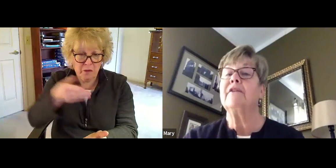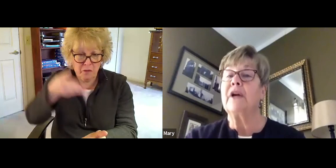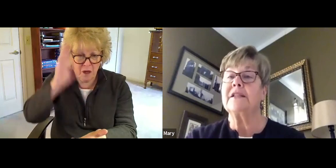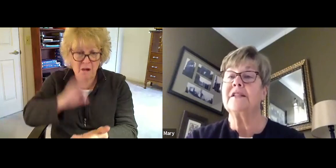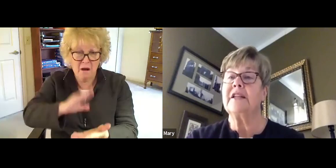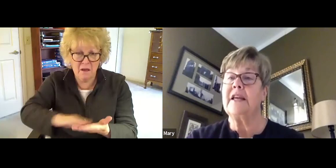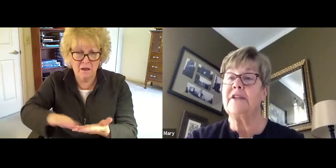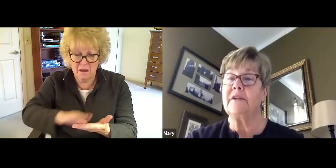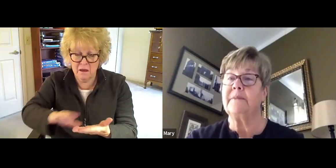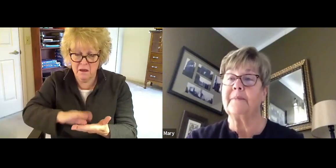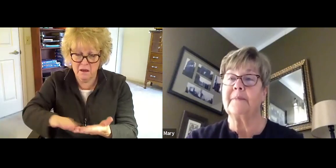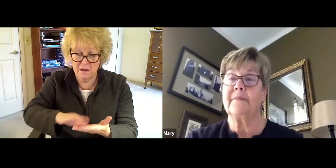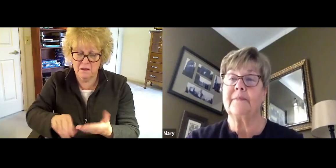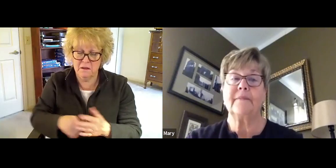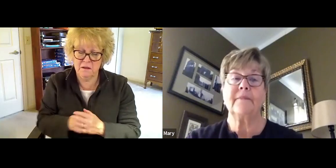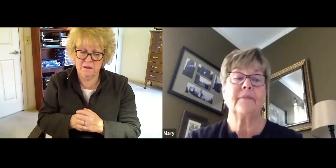of reconciliation."